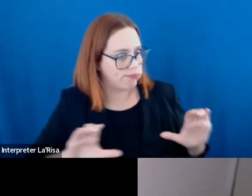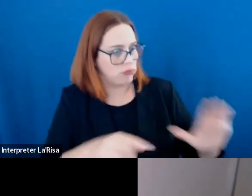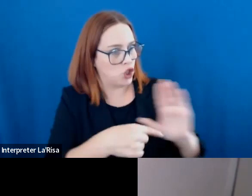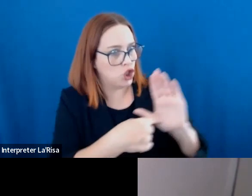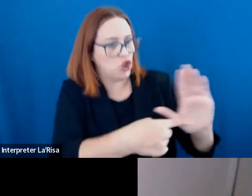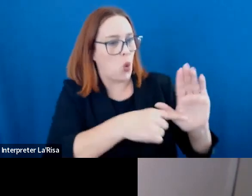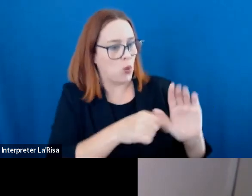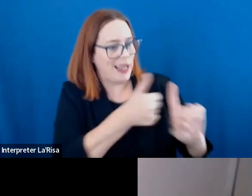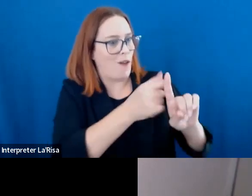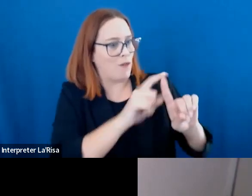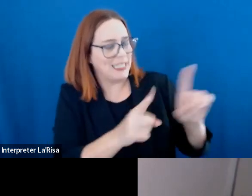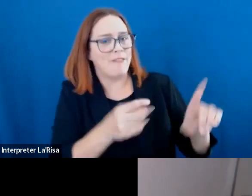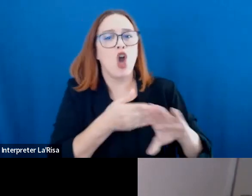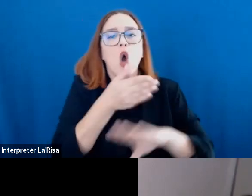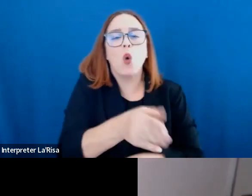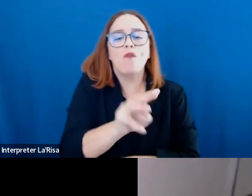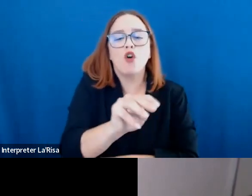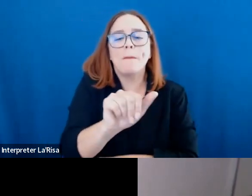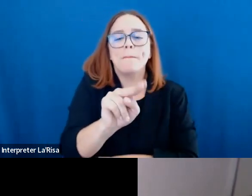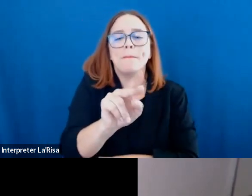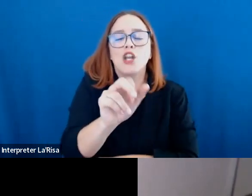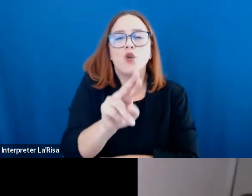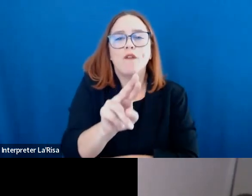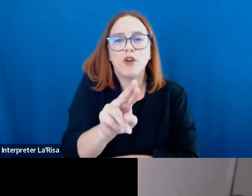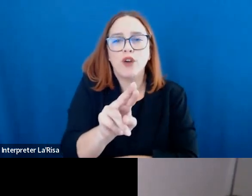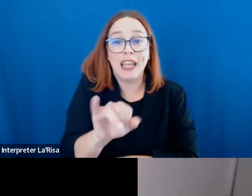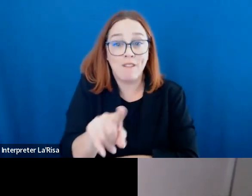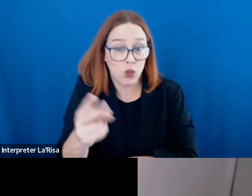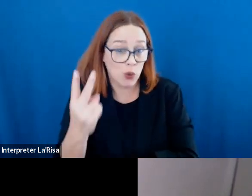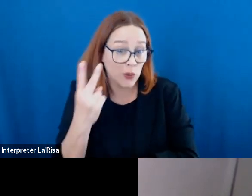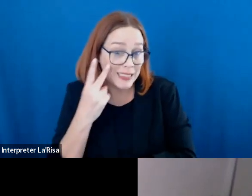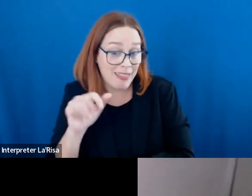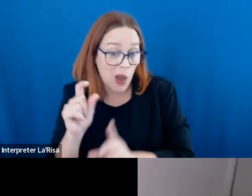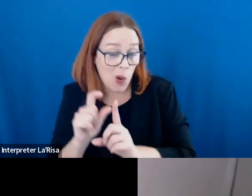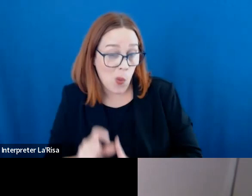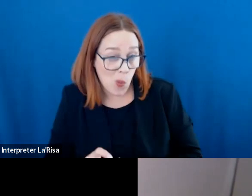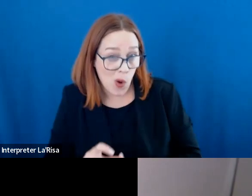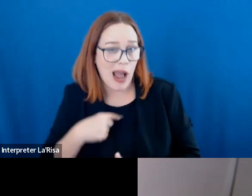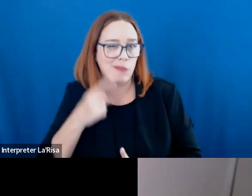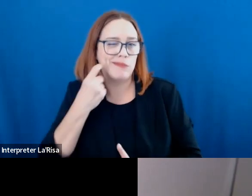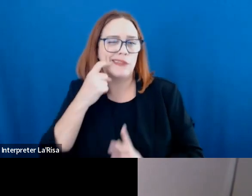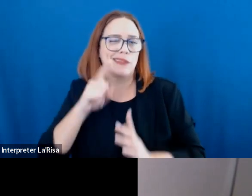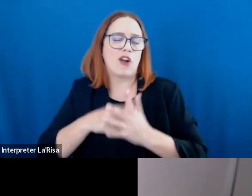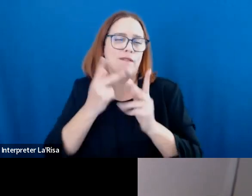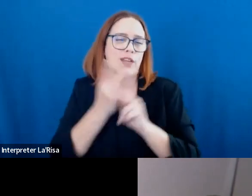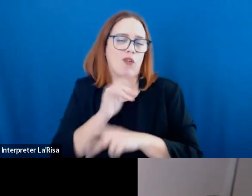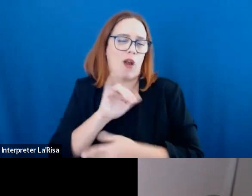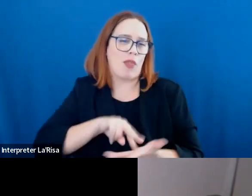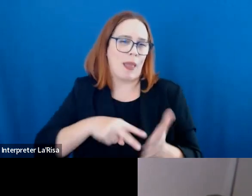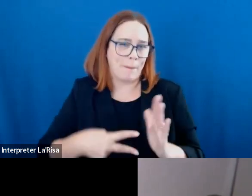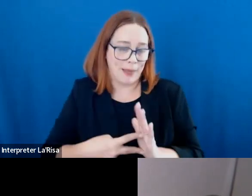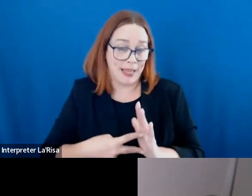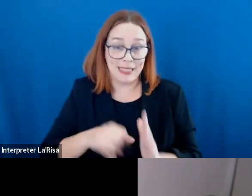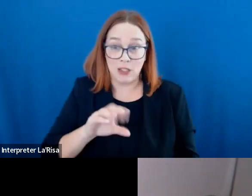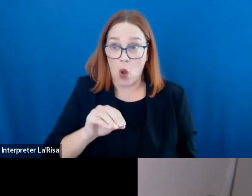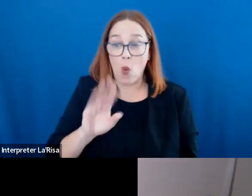use that word a lot in my story, it's because I'm starting to figure out what that means for me. So if I know that I can't get around